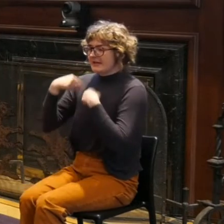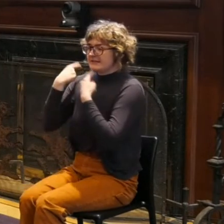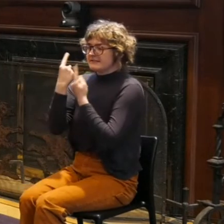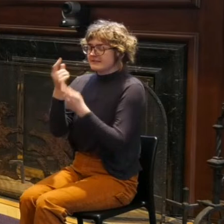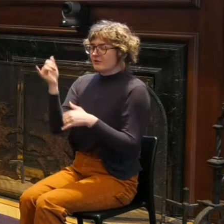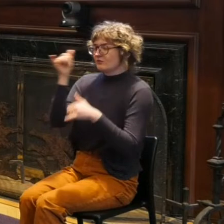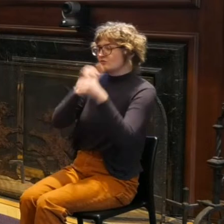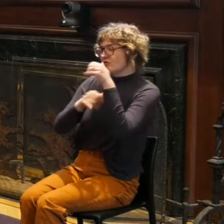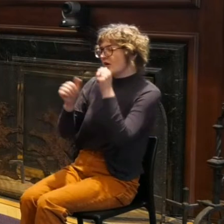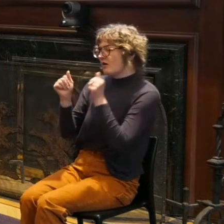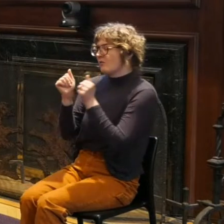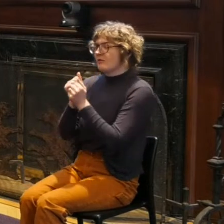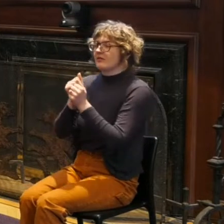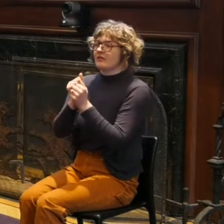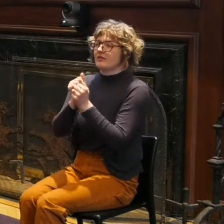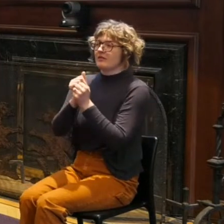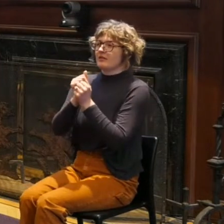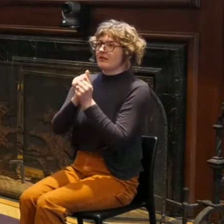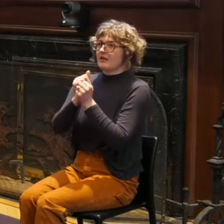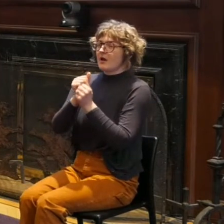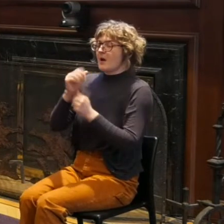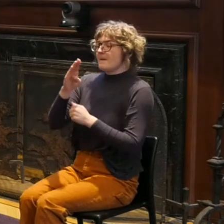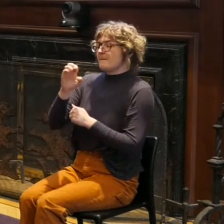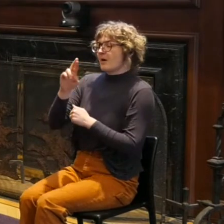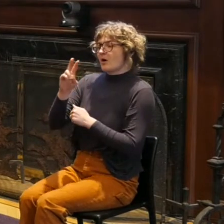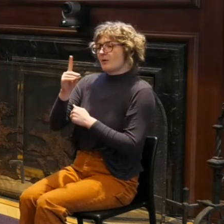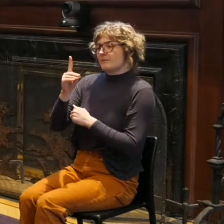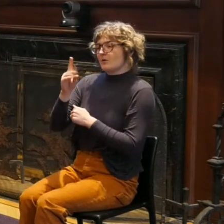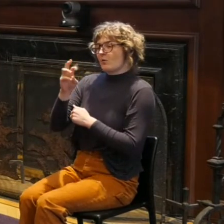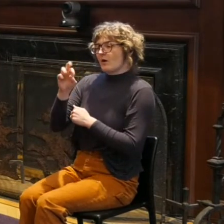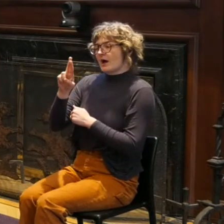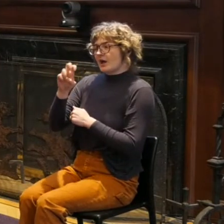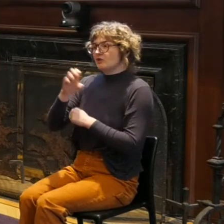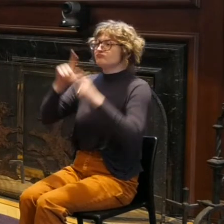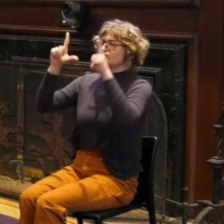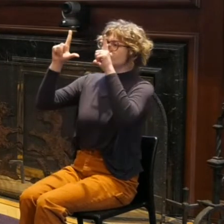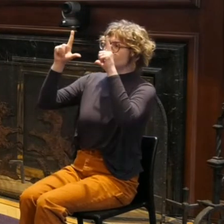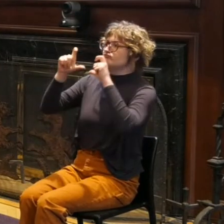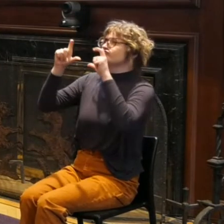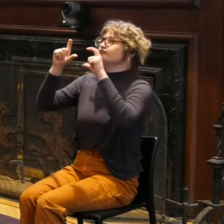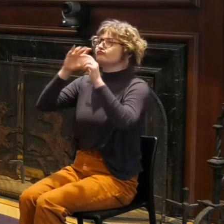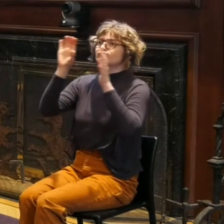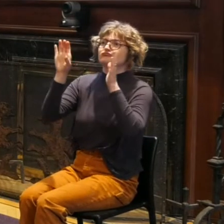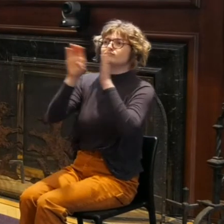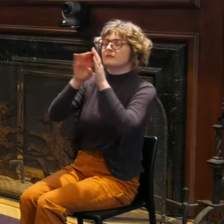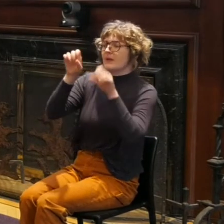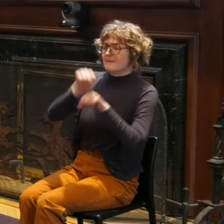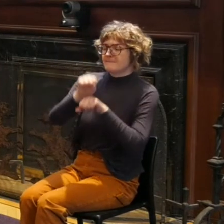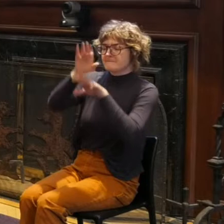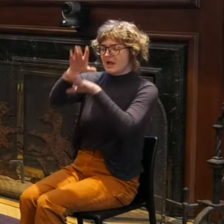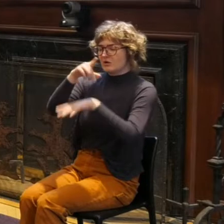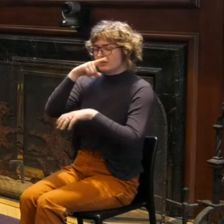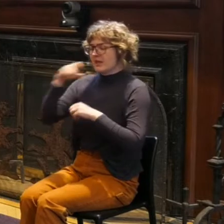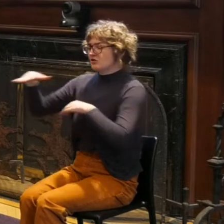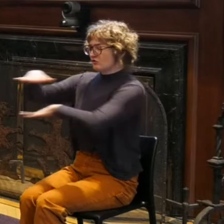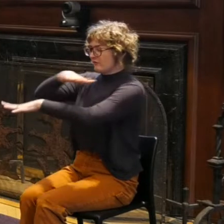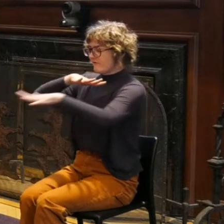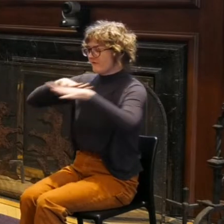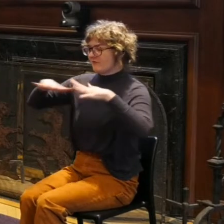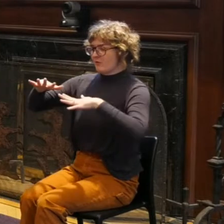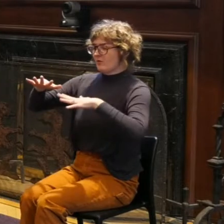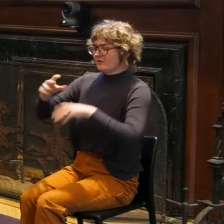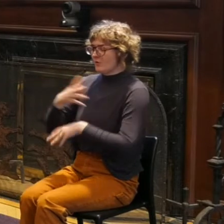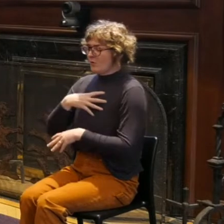wire. She takes photographs of the mountains, the desert floor, the white